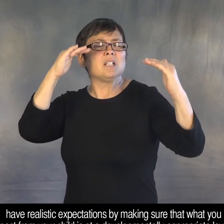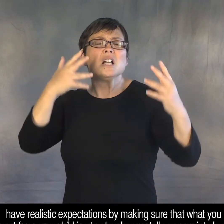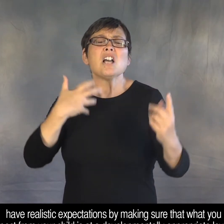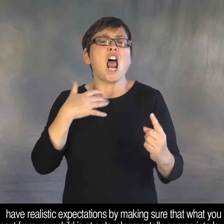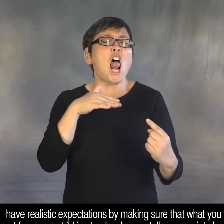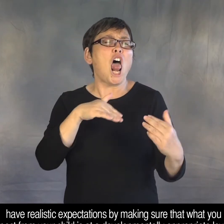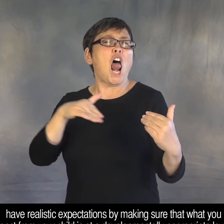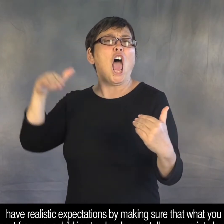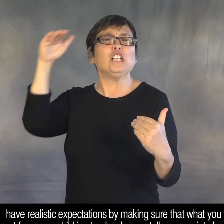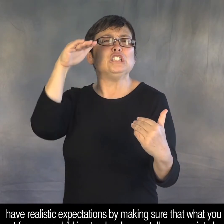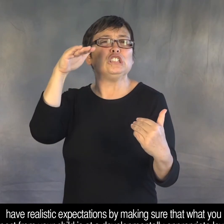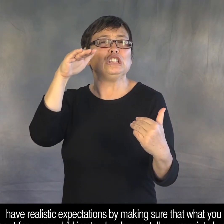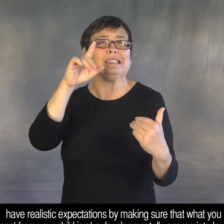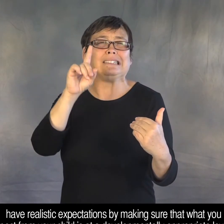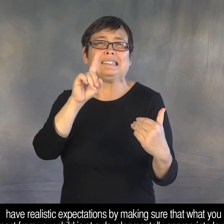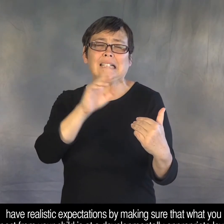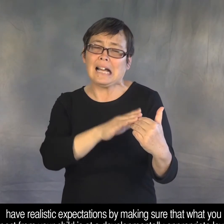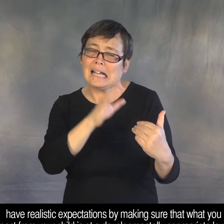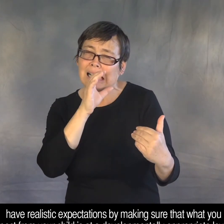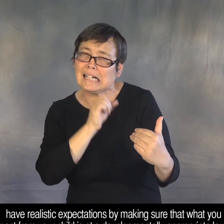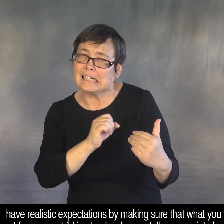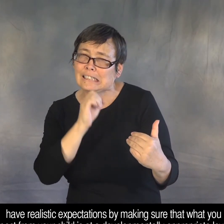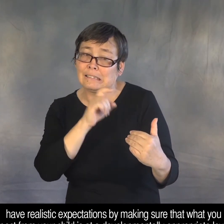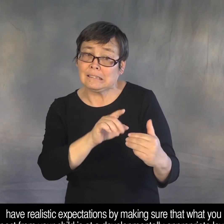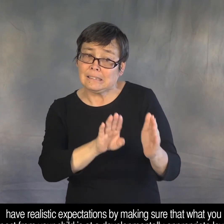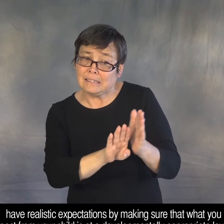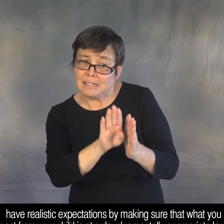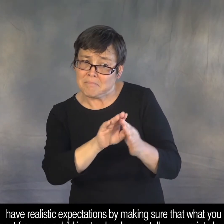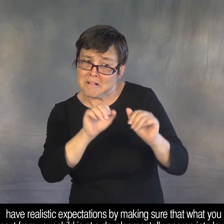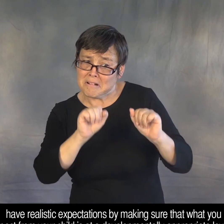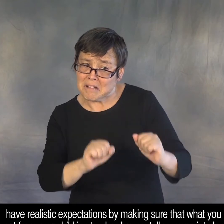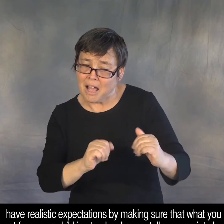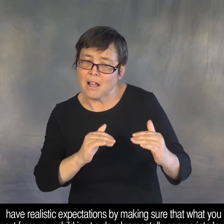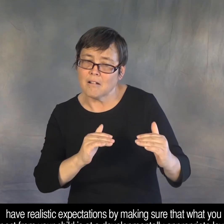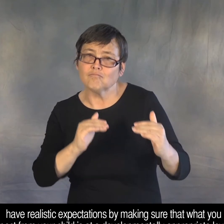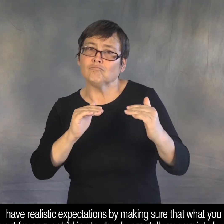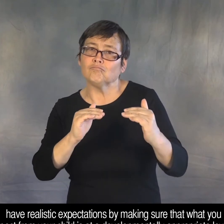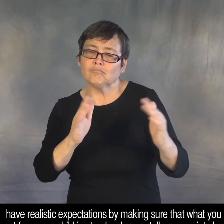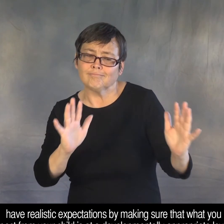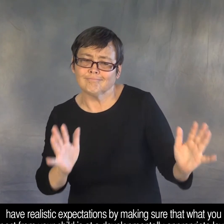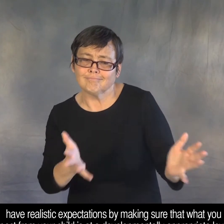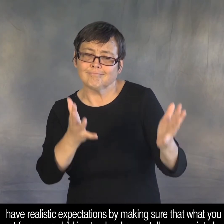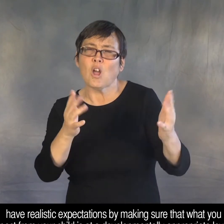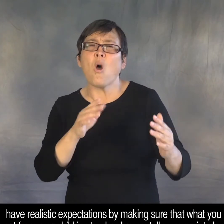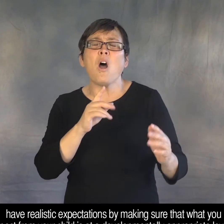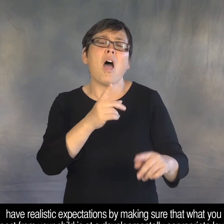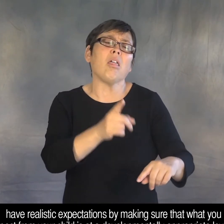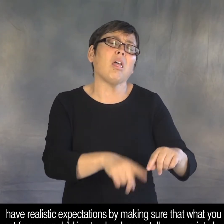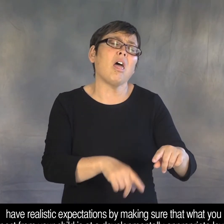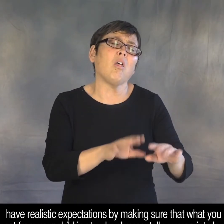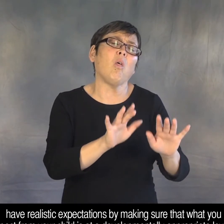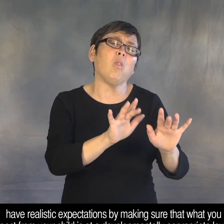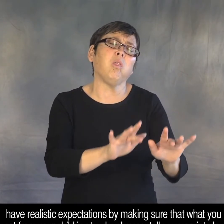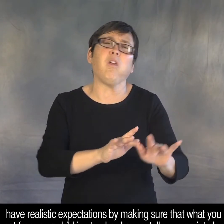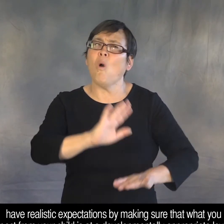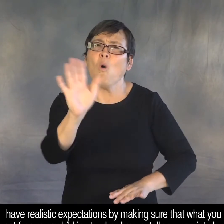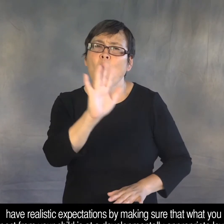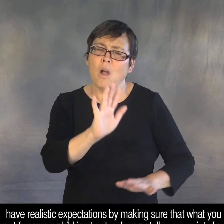Have realistic expectations by making sure that what you expect from your child is at a developmentally appropriate